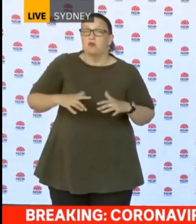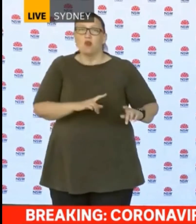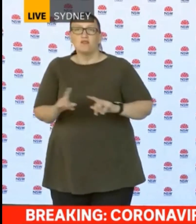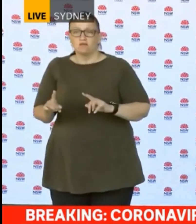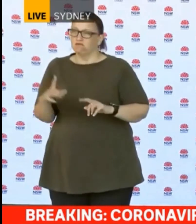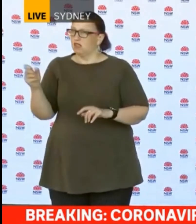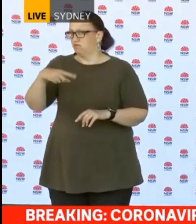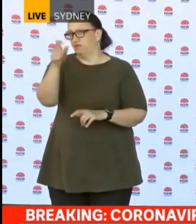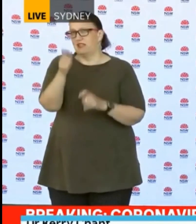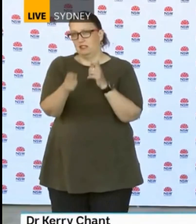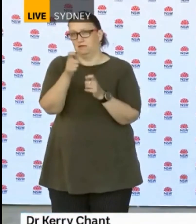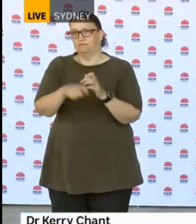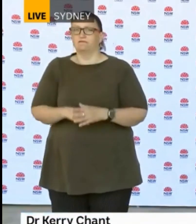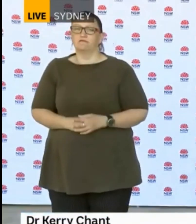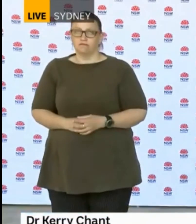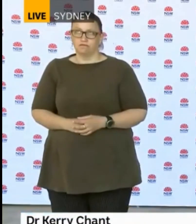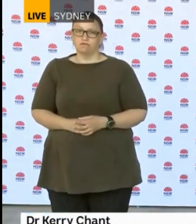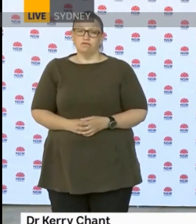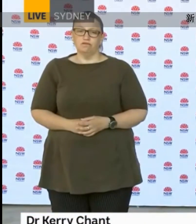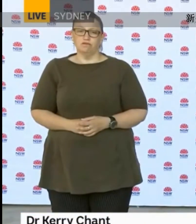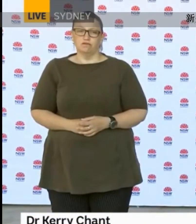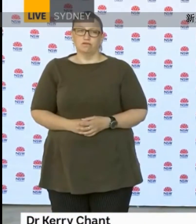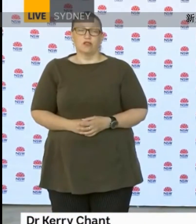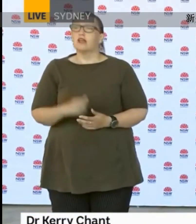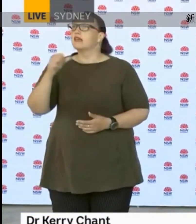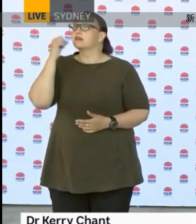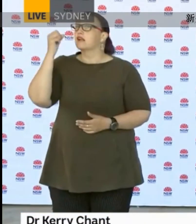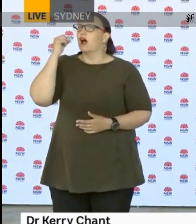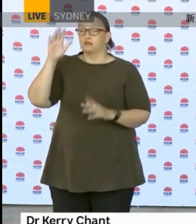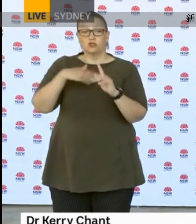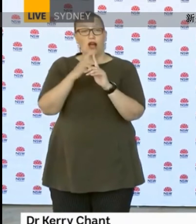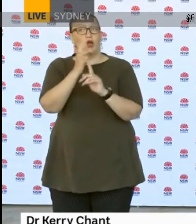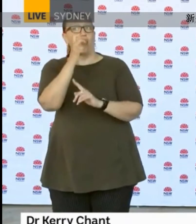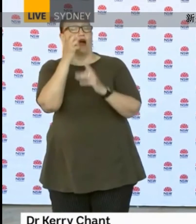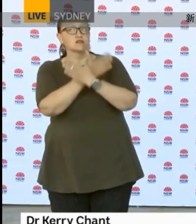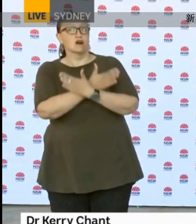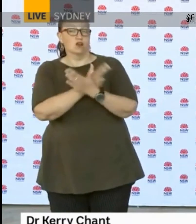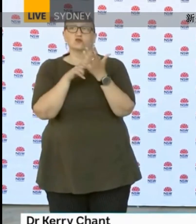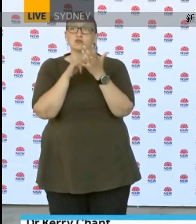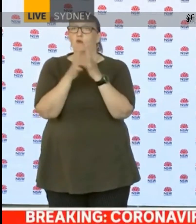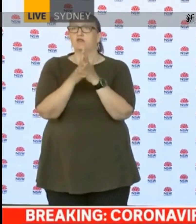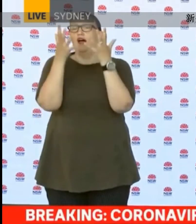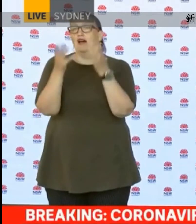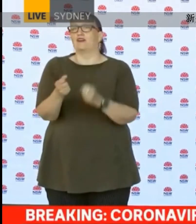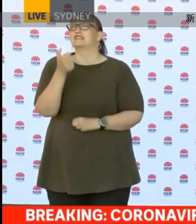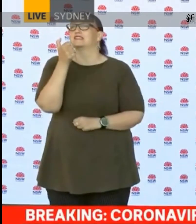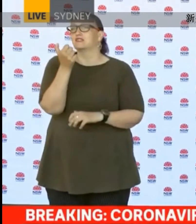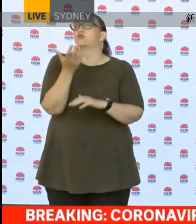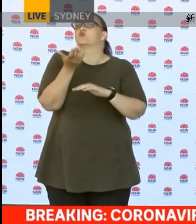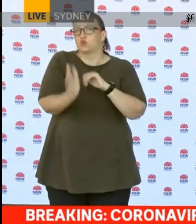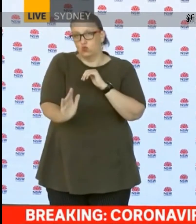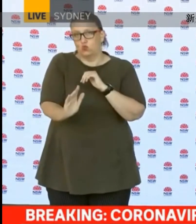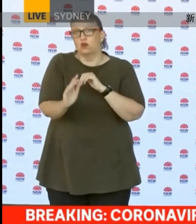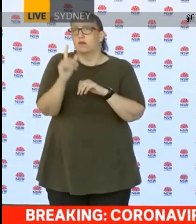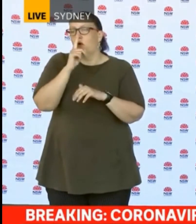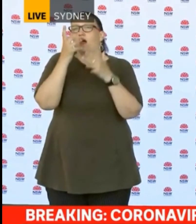So New South Wales recorded 6 new locally acquired cases of COVID in the 24 hours to 8 p.m. last night. All 6 cases are